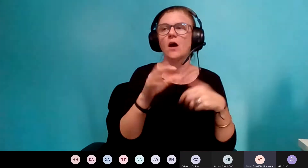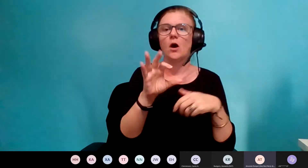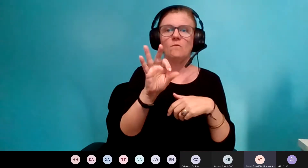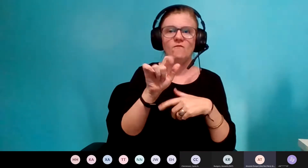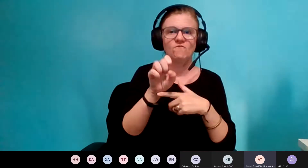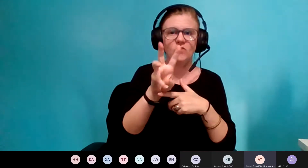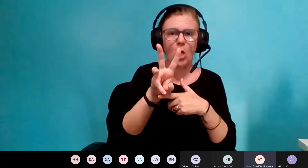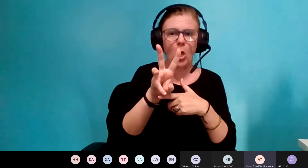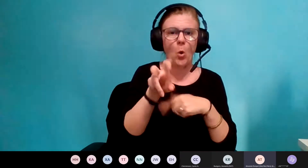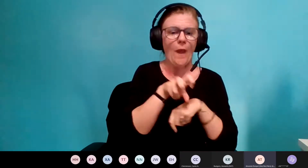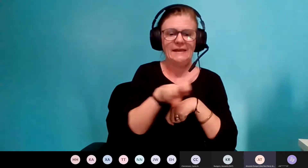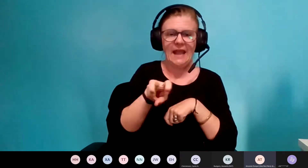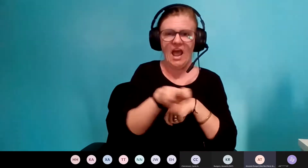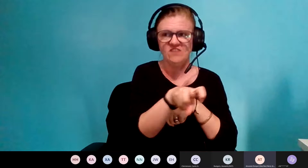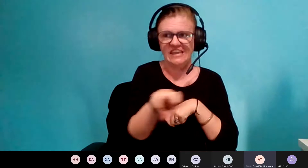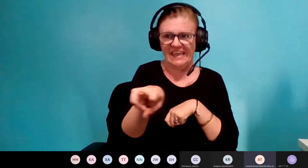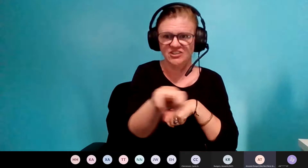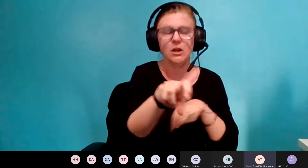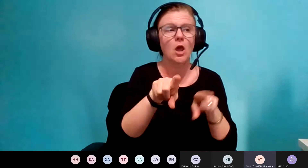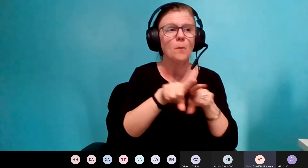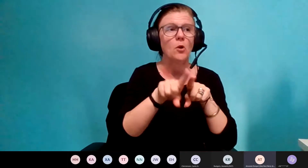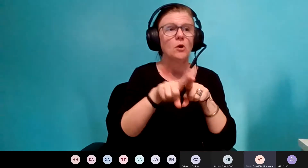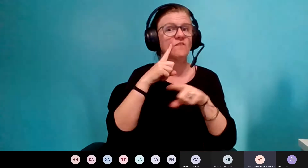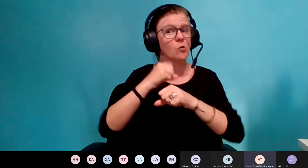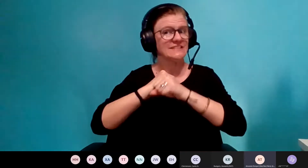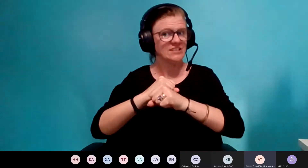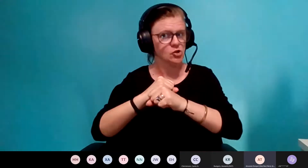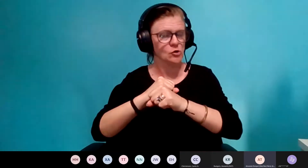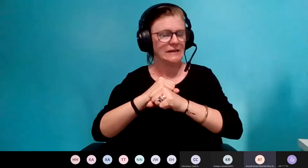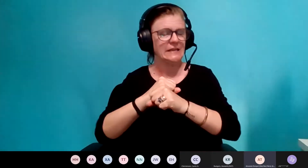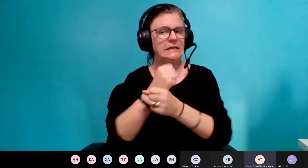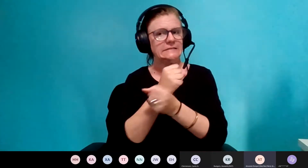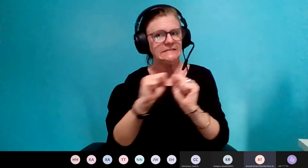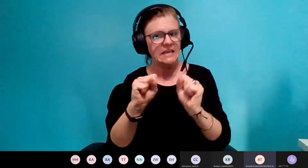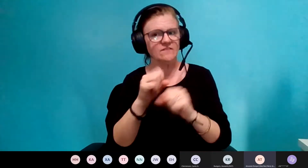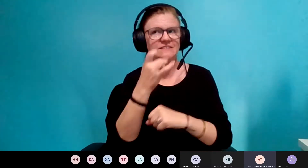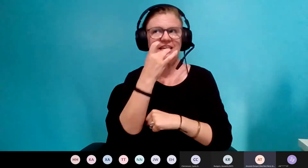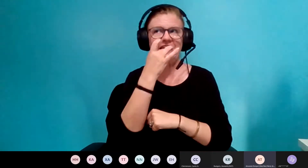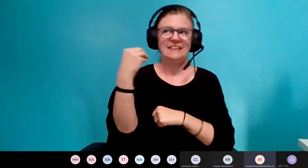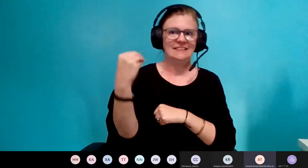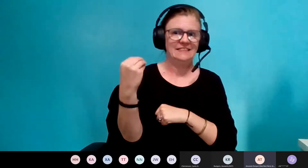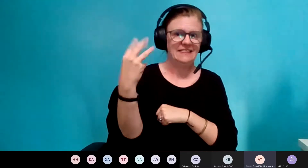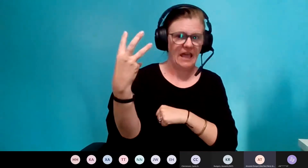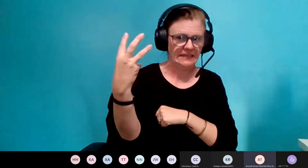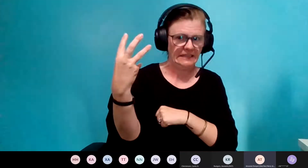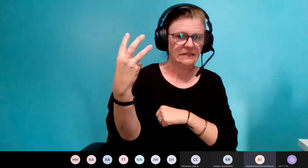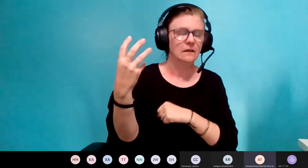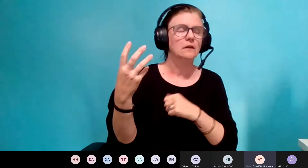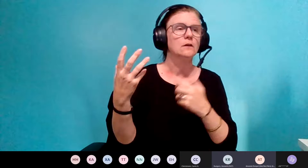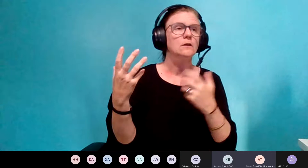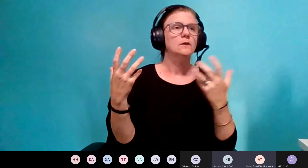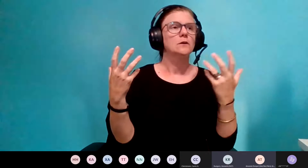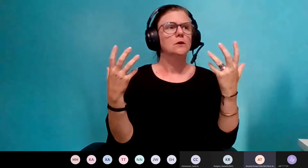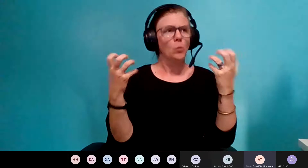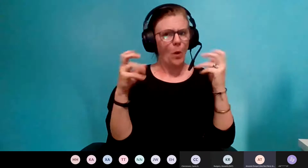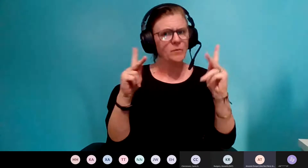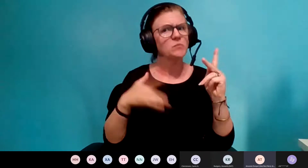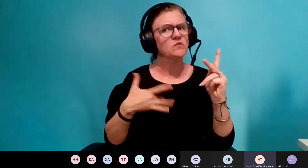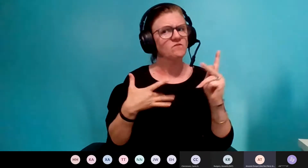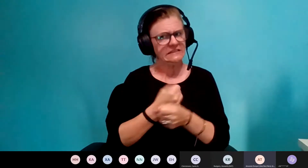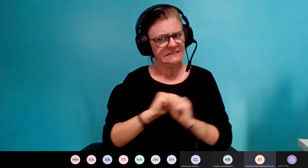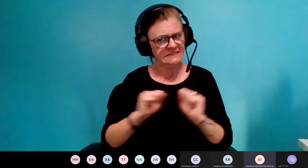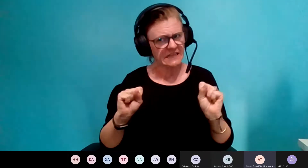navigation waypoints, but also, again, for security, safety and lighting. We want people to feel